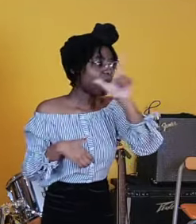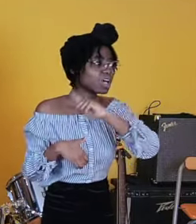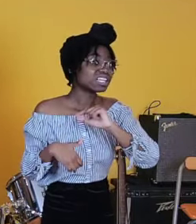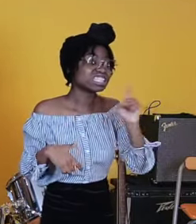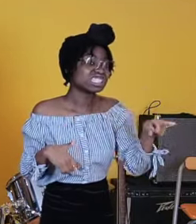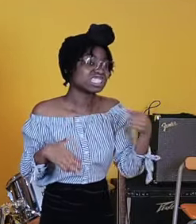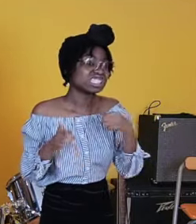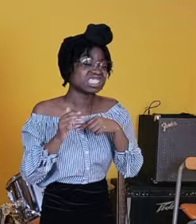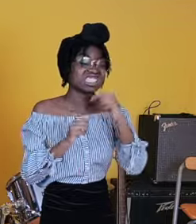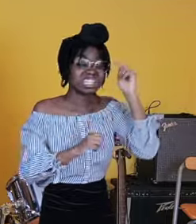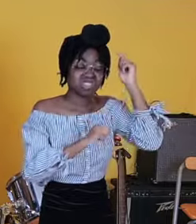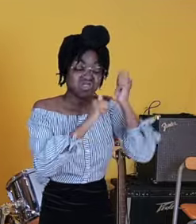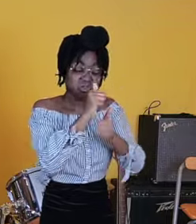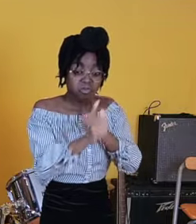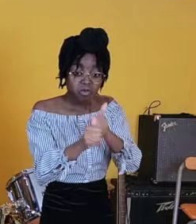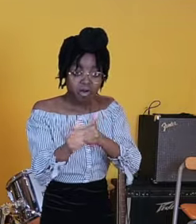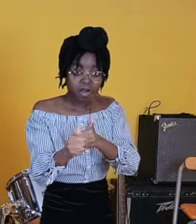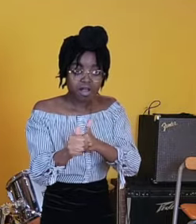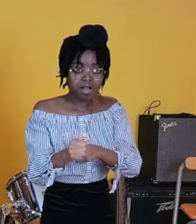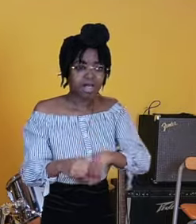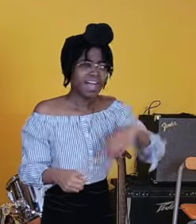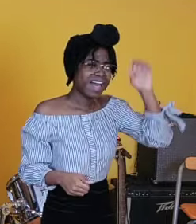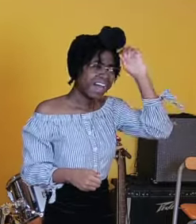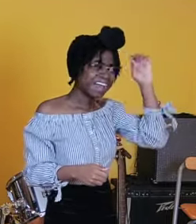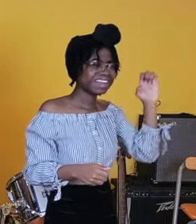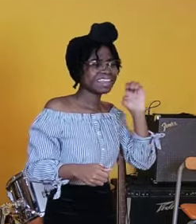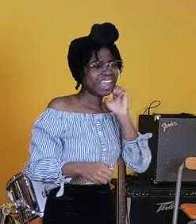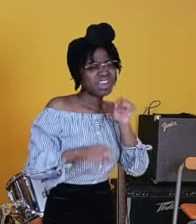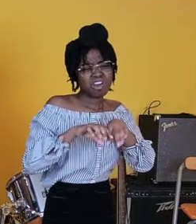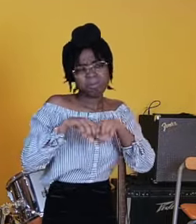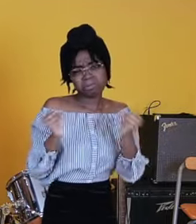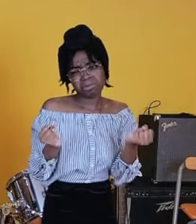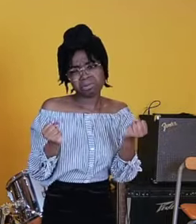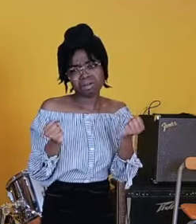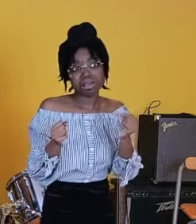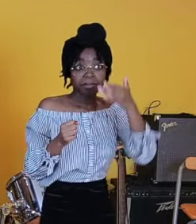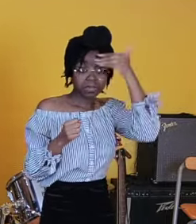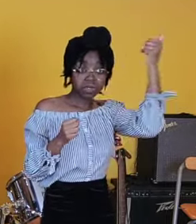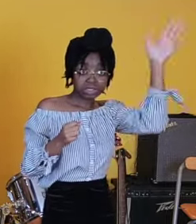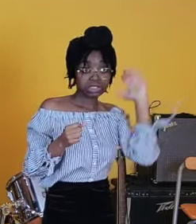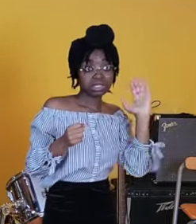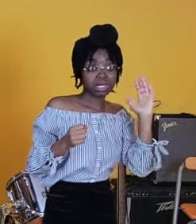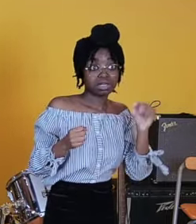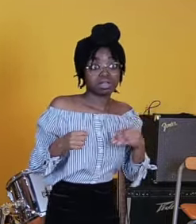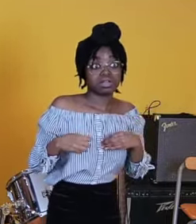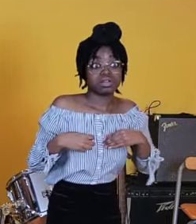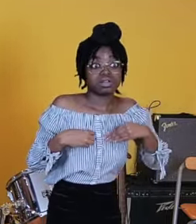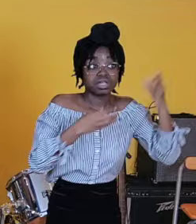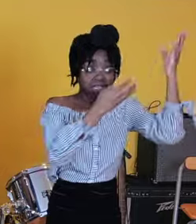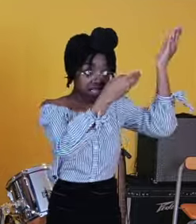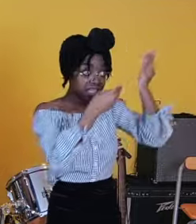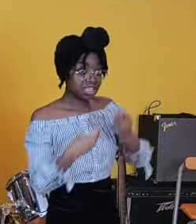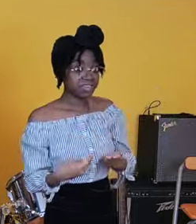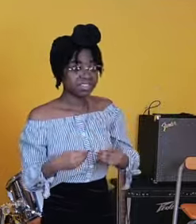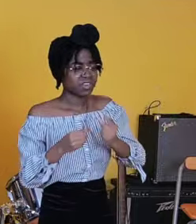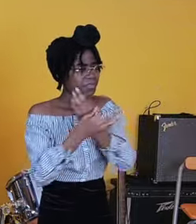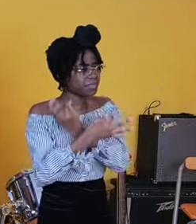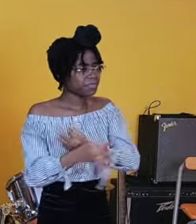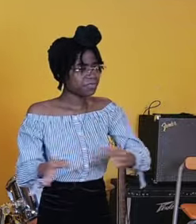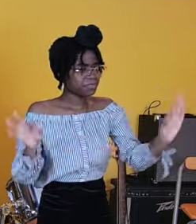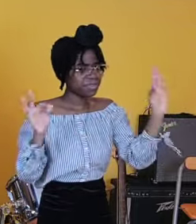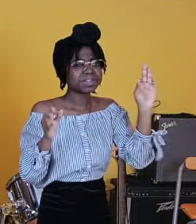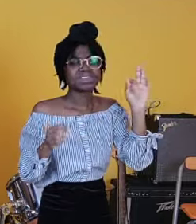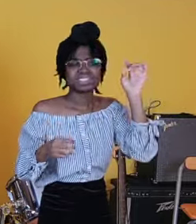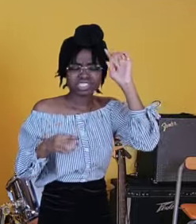Eve. Unfortunately, they broke it because he gave them free will, right? And today, you and I, we also have the free will. And God has provided